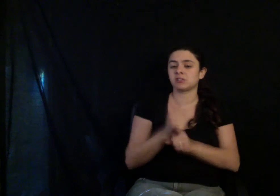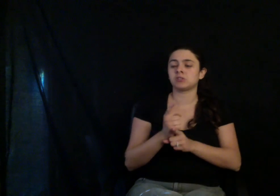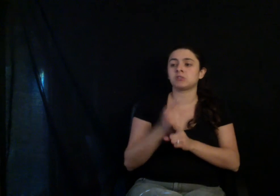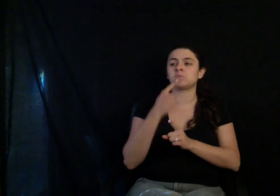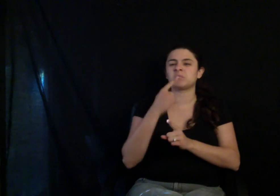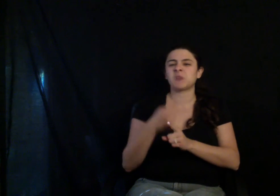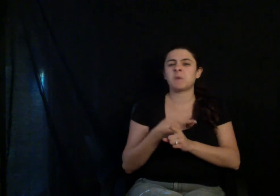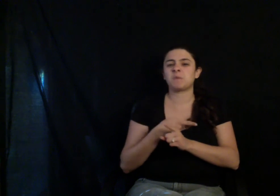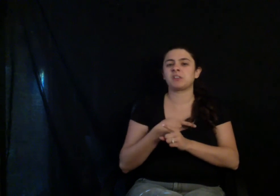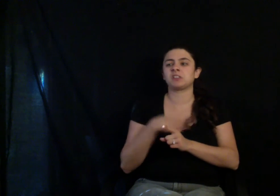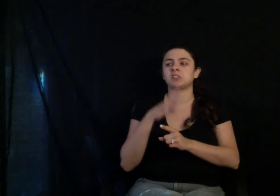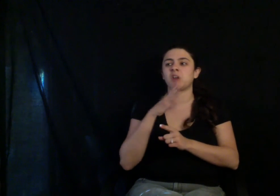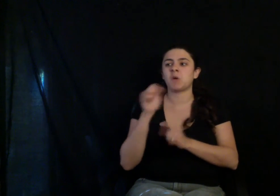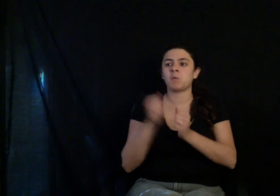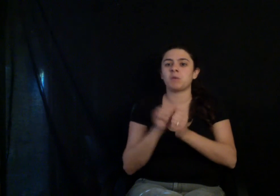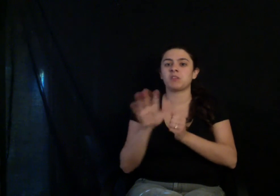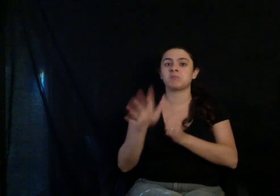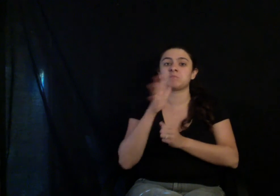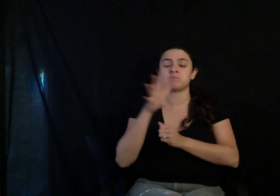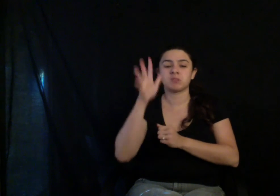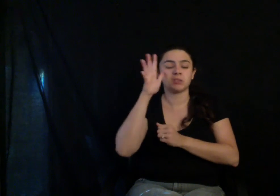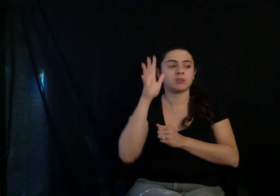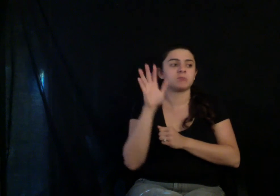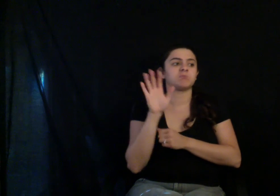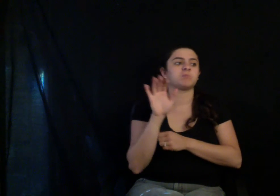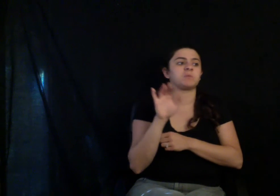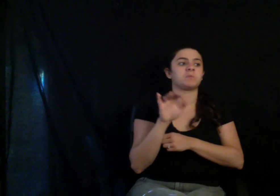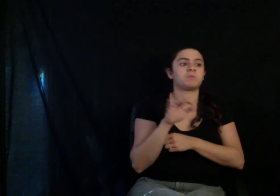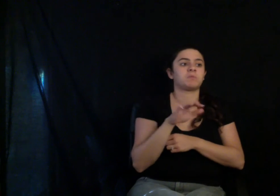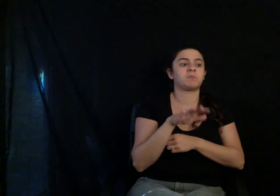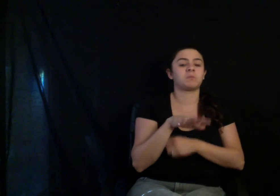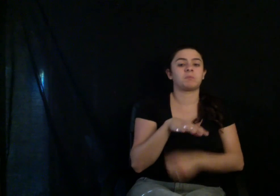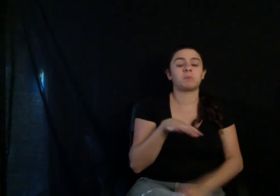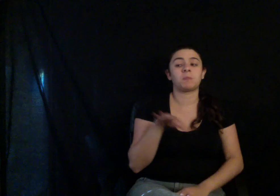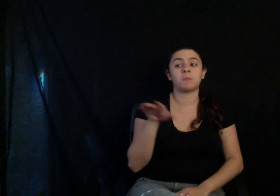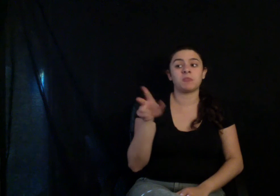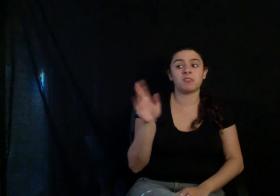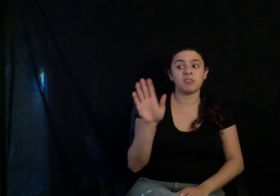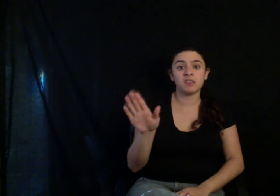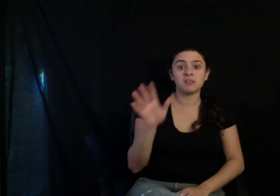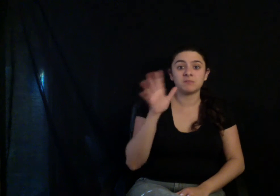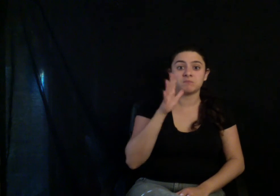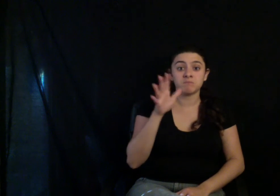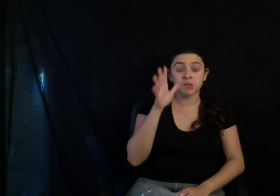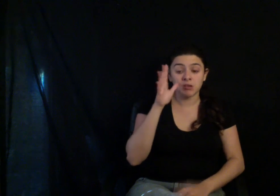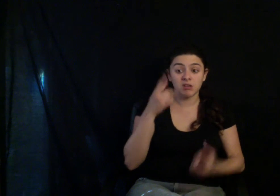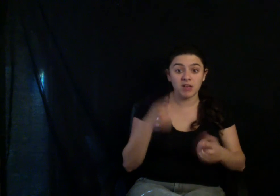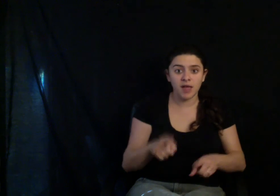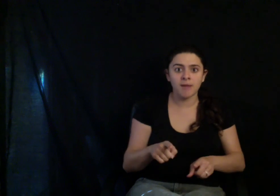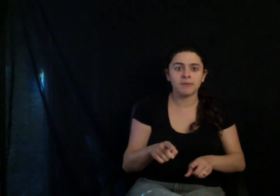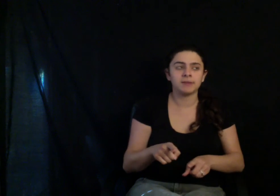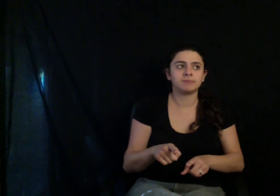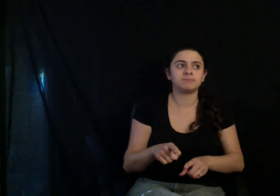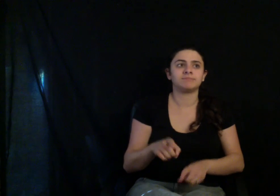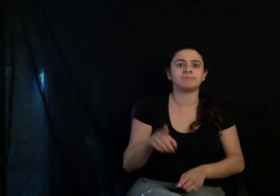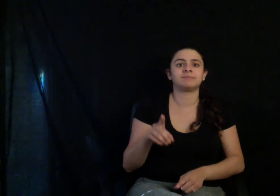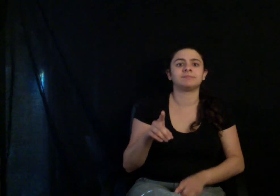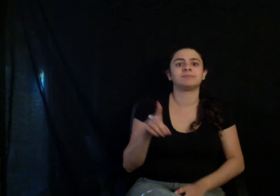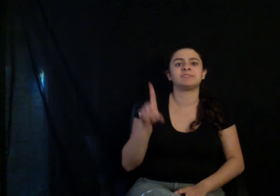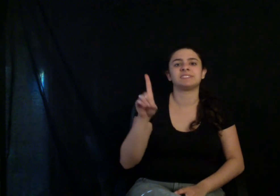talked to them, and it turns out that they're on disability. They're on a fixed income, essentially. They have no savings to fall back